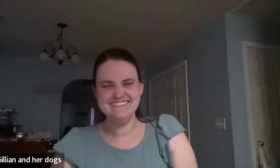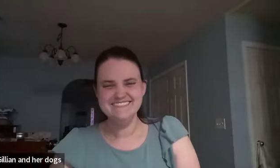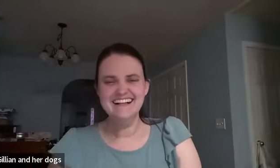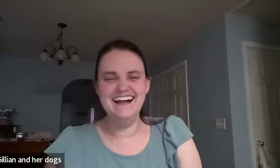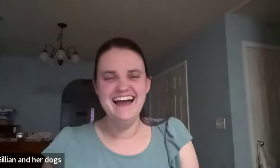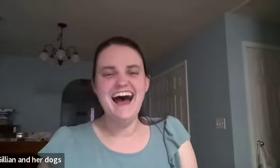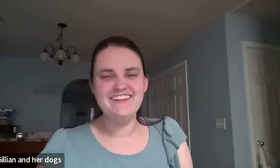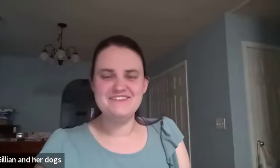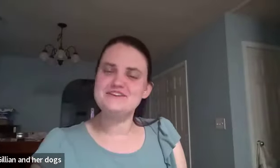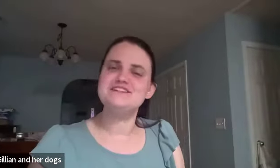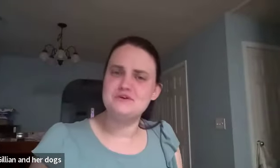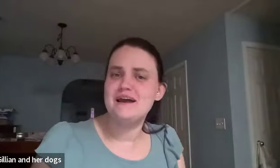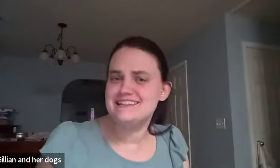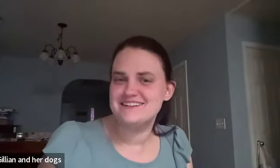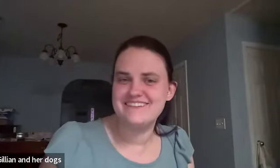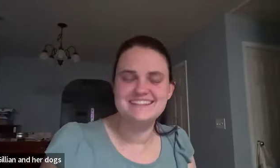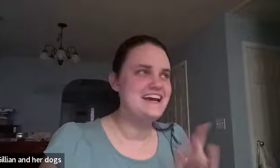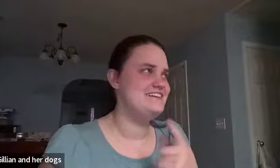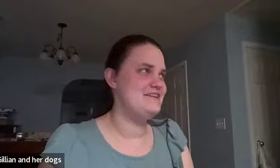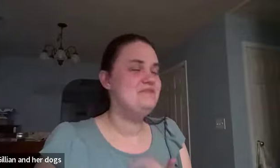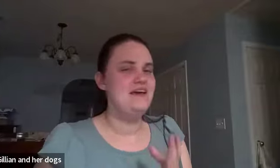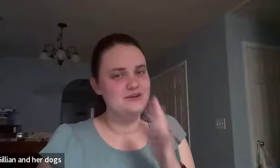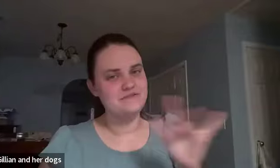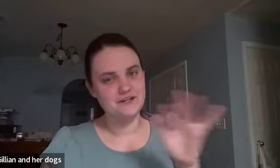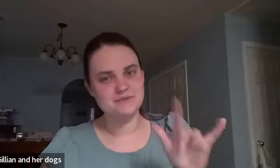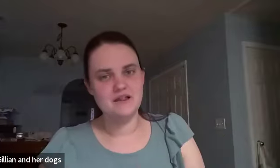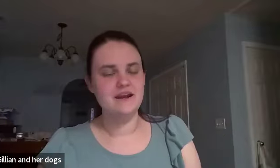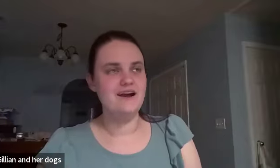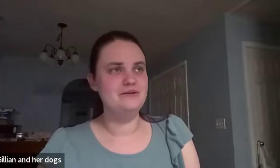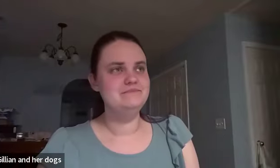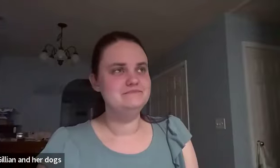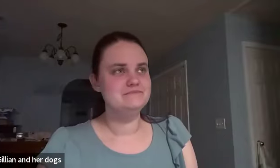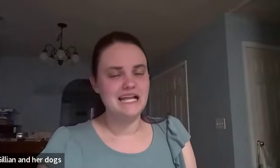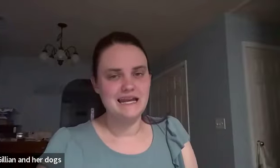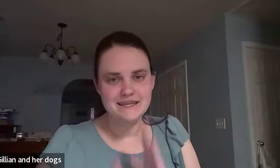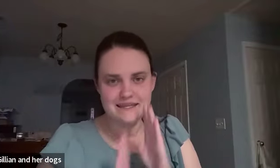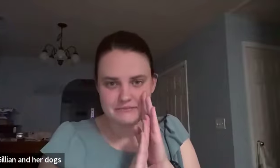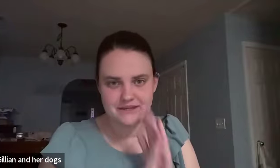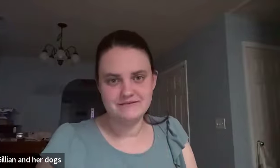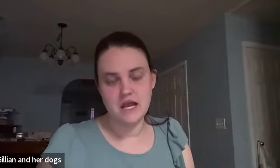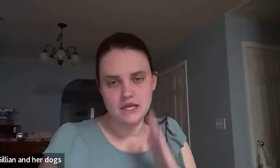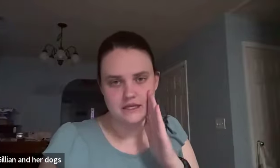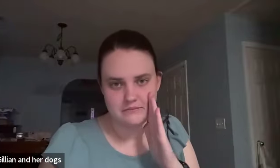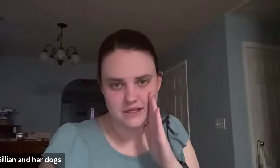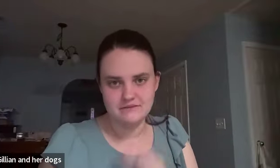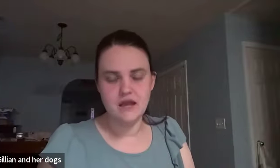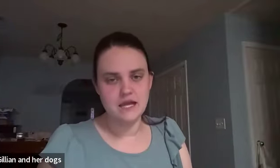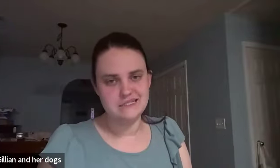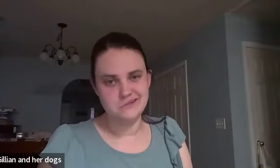I love that you're like, so what is the correct? Yeah, no, you would finger spell it. And I can admit, I did one